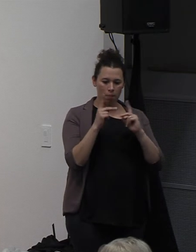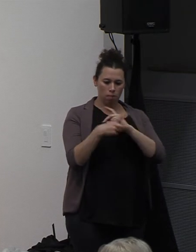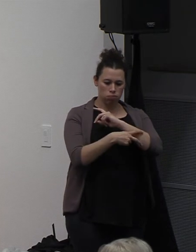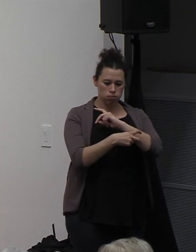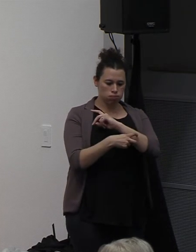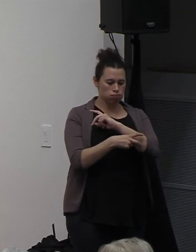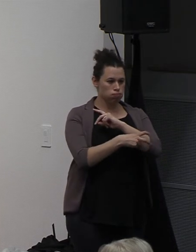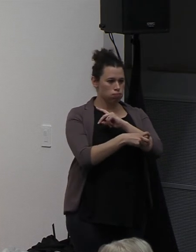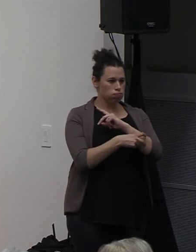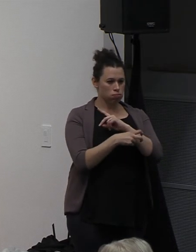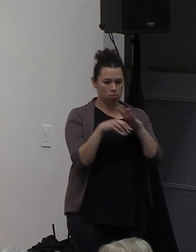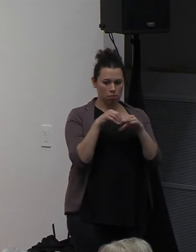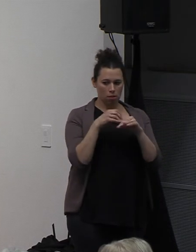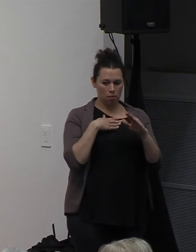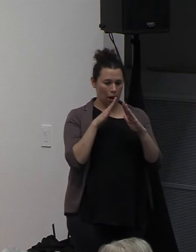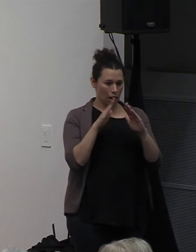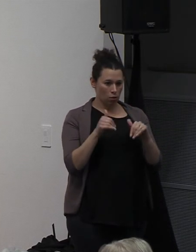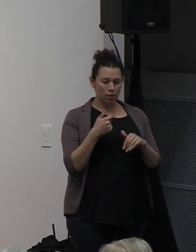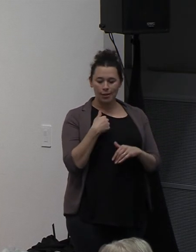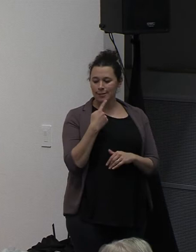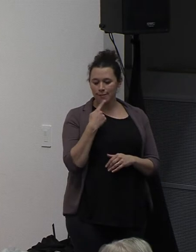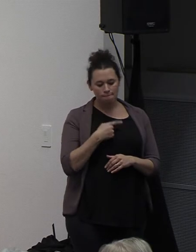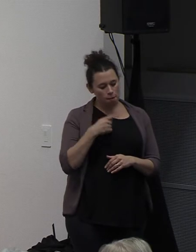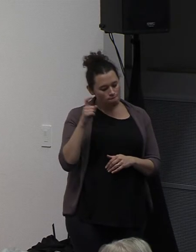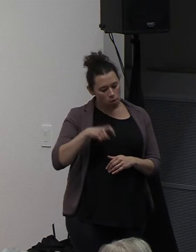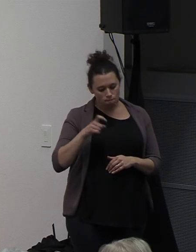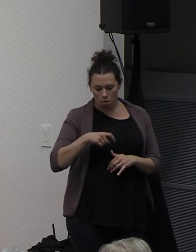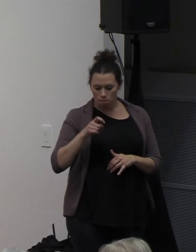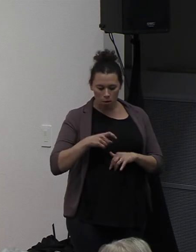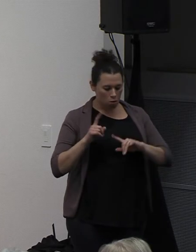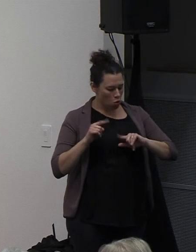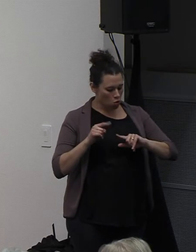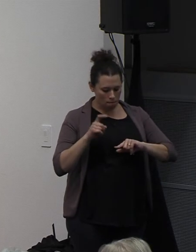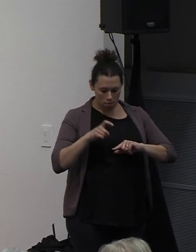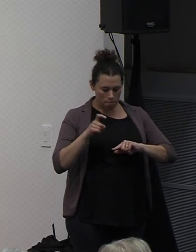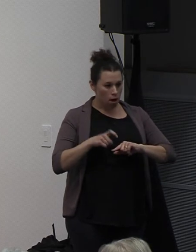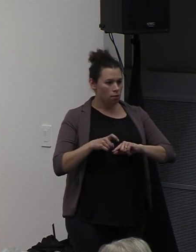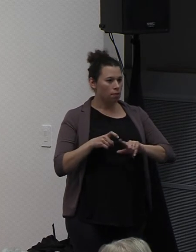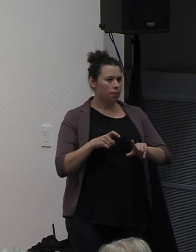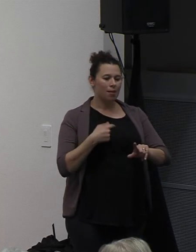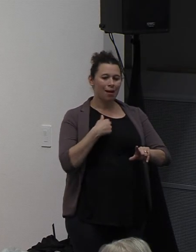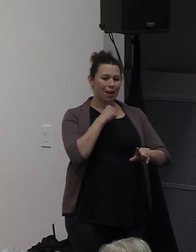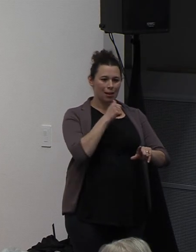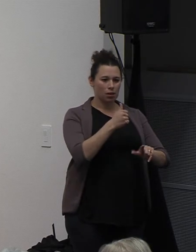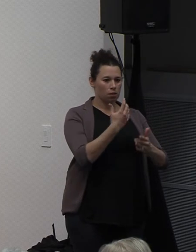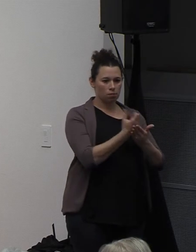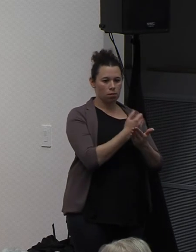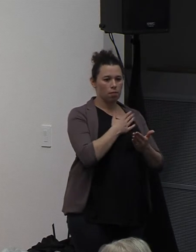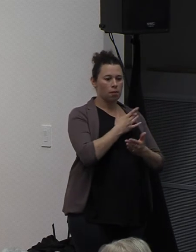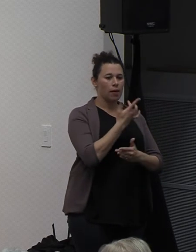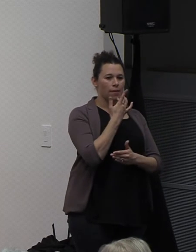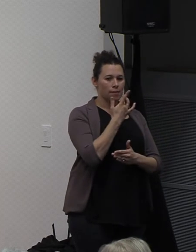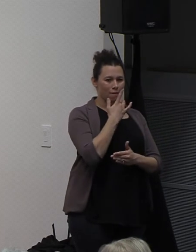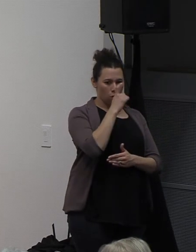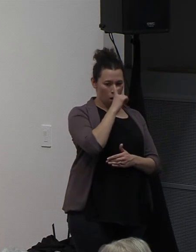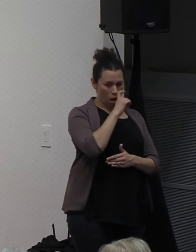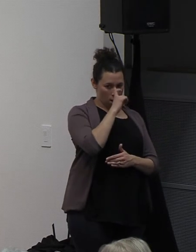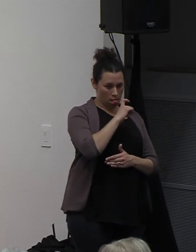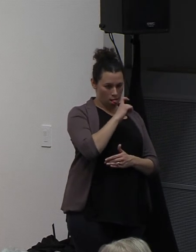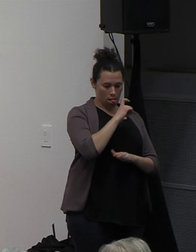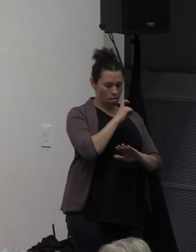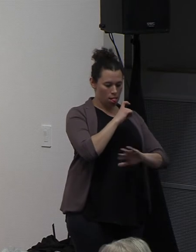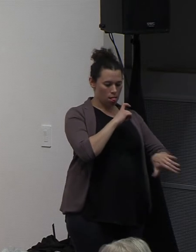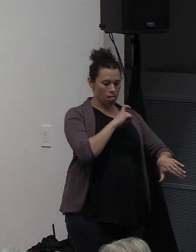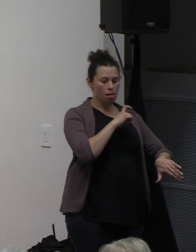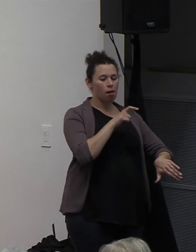insisted on going upstairs. Instead of grabbing my favorite doll, I grabbed my family pictures.